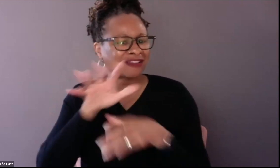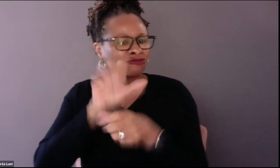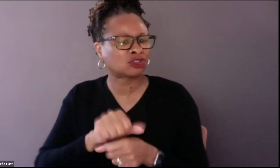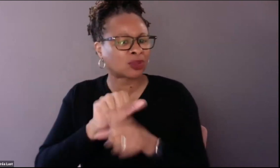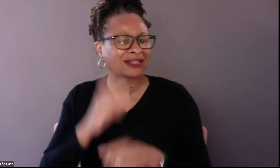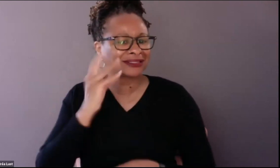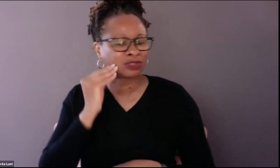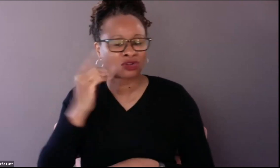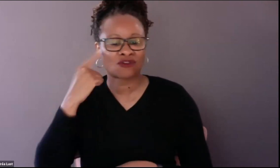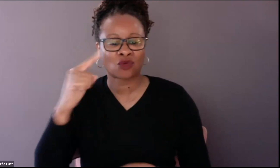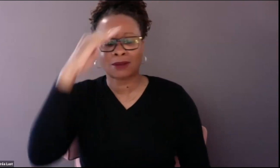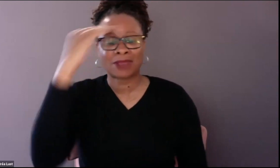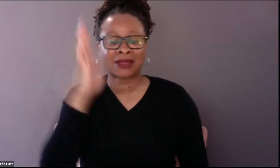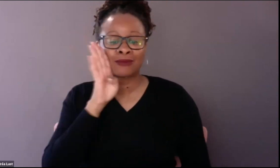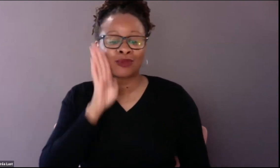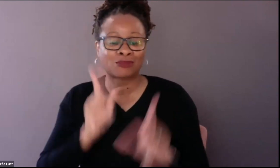Black and Brown people.